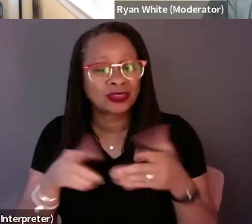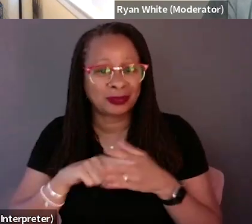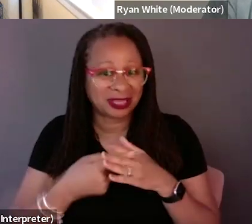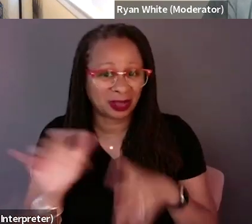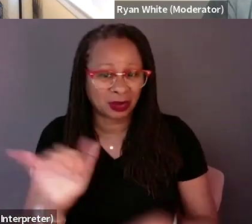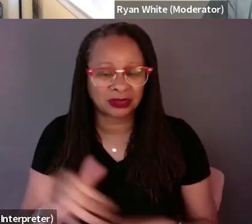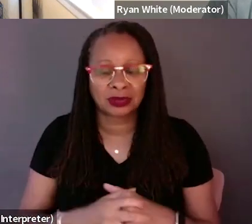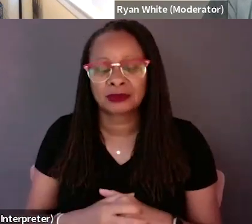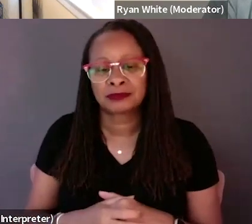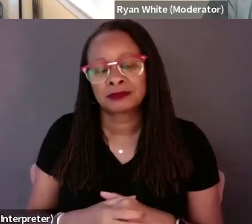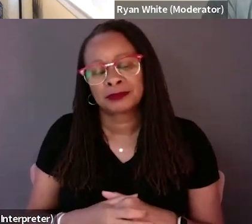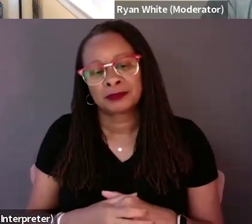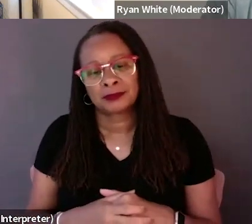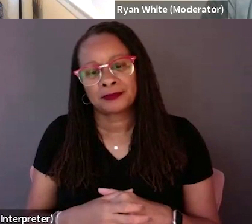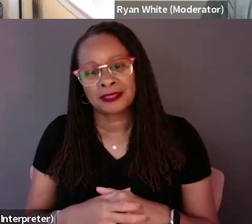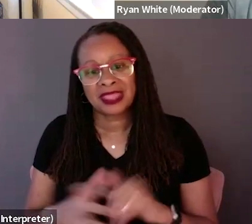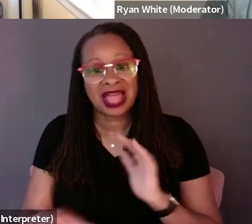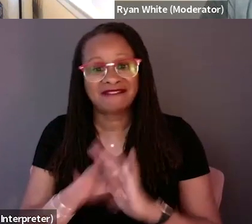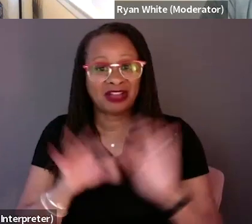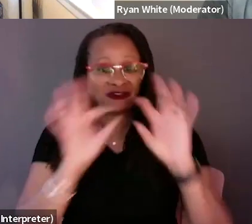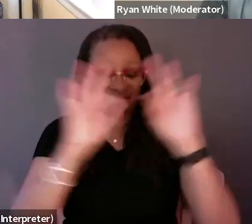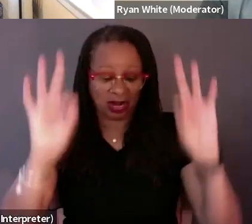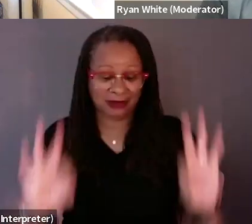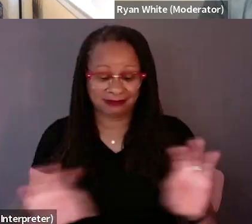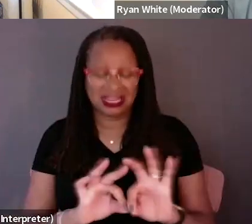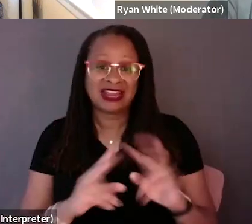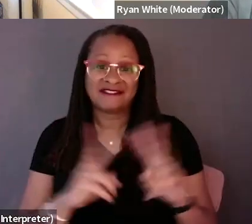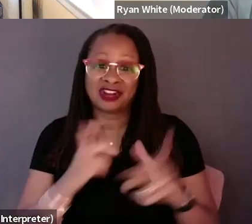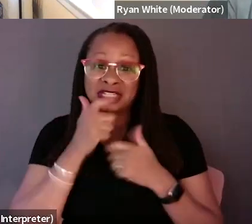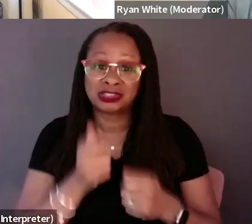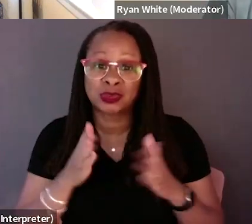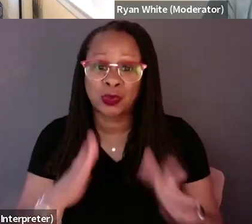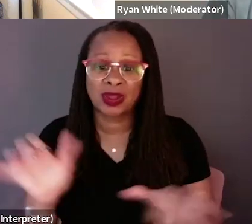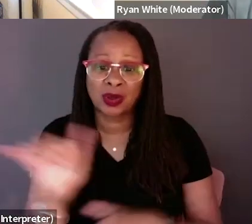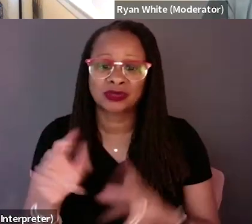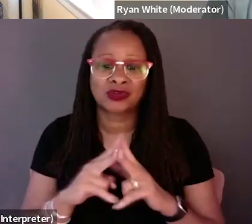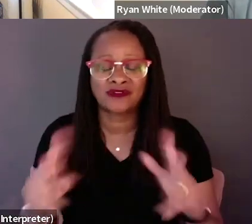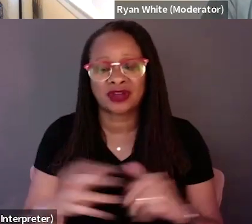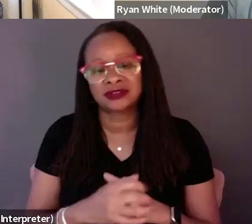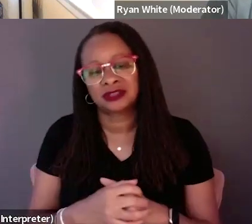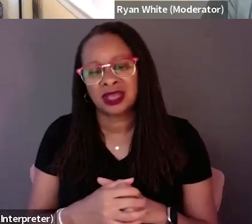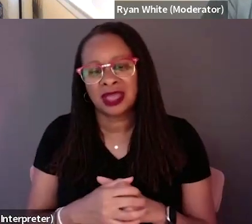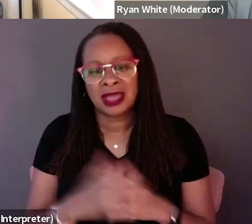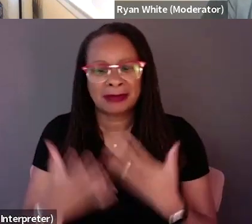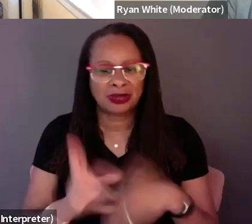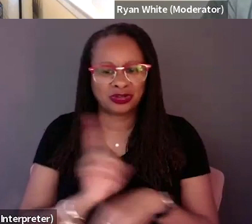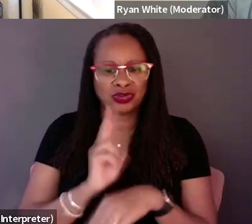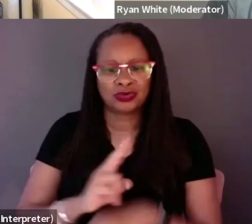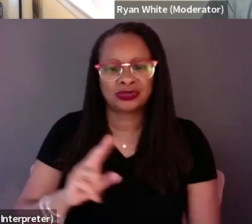beginning, which I found framed in a really interesting way too, because you're I